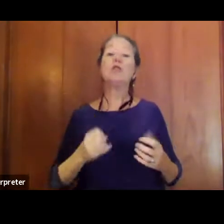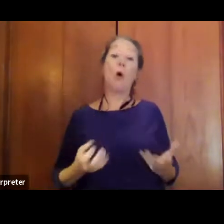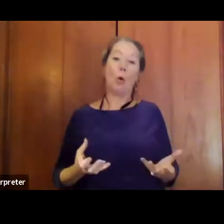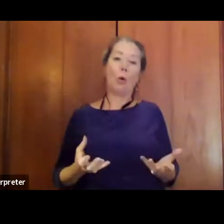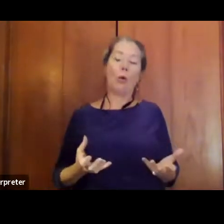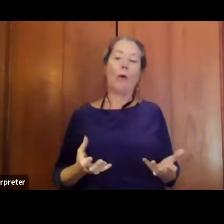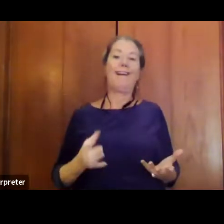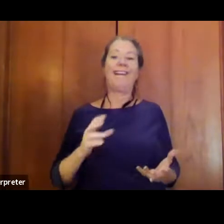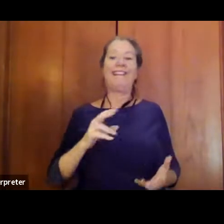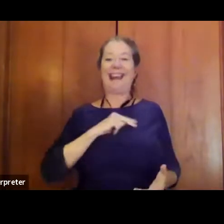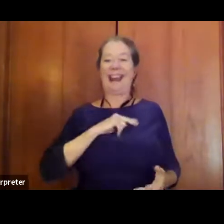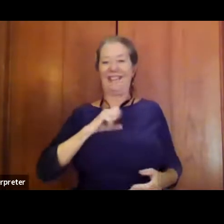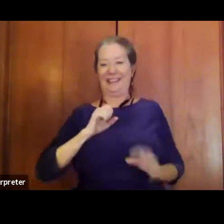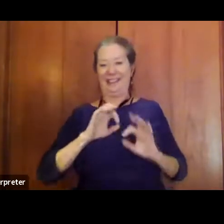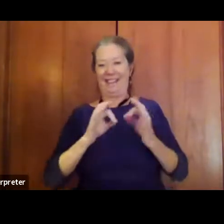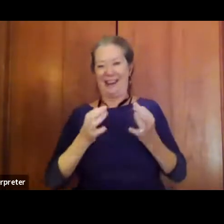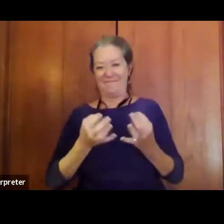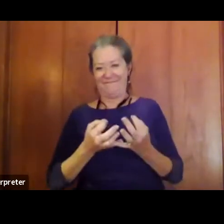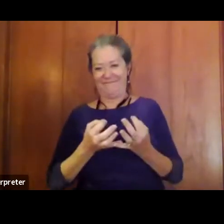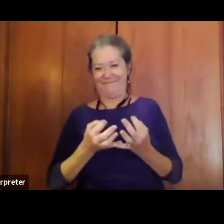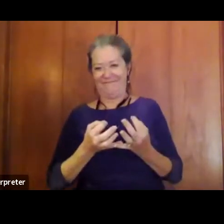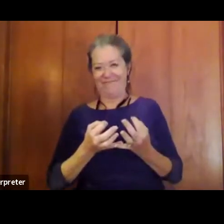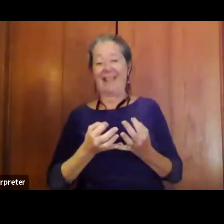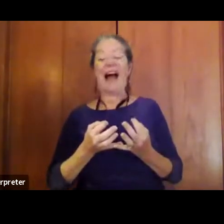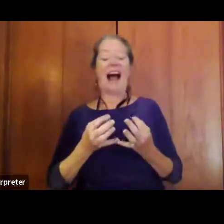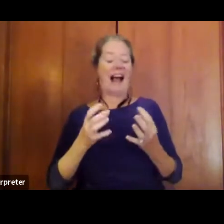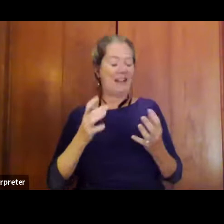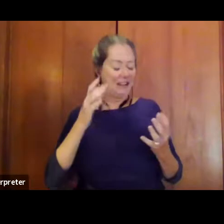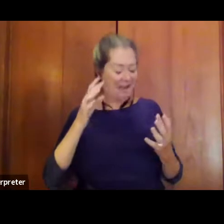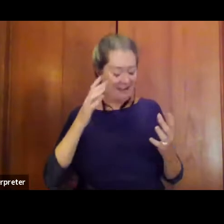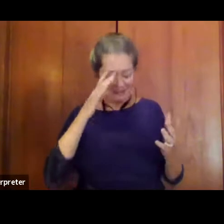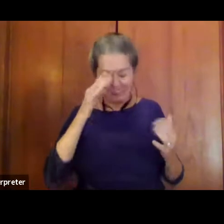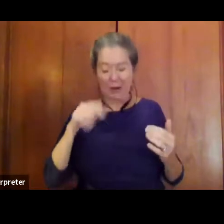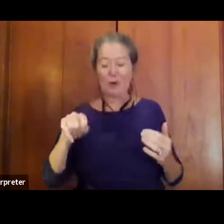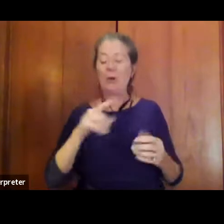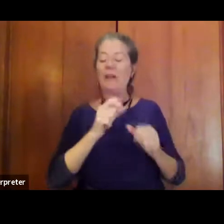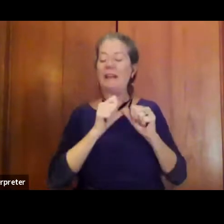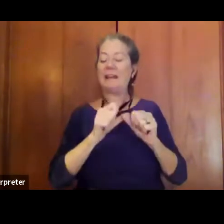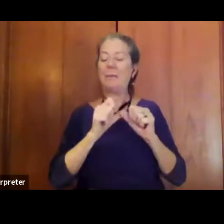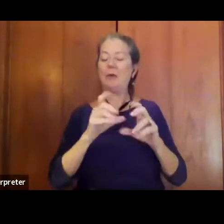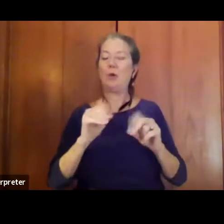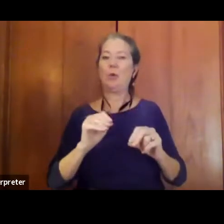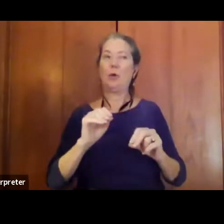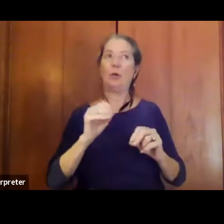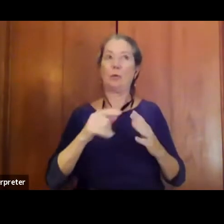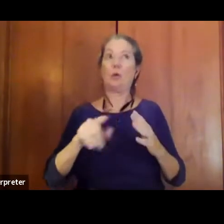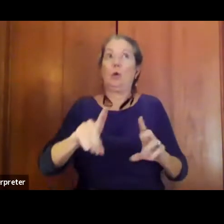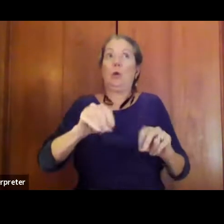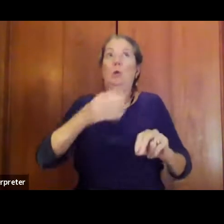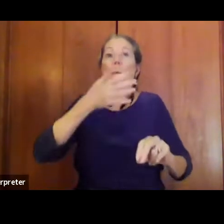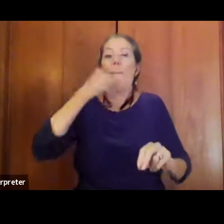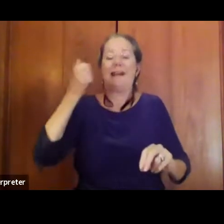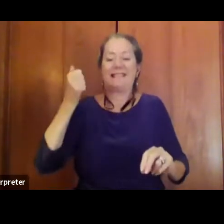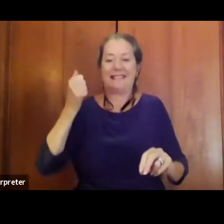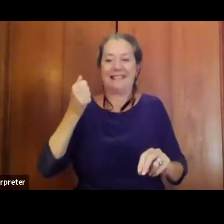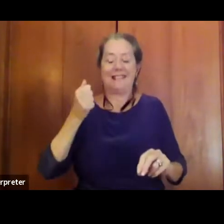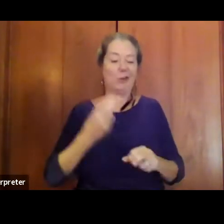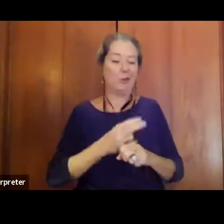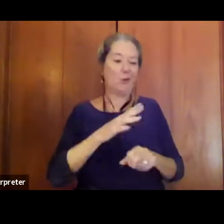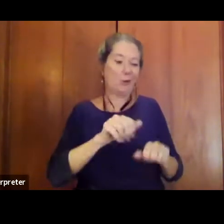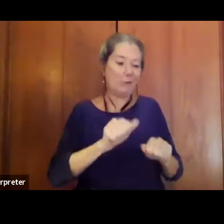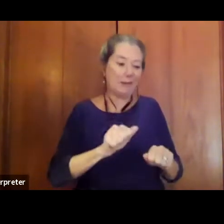family, I fully expect for you to continue to do what you do best, to use your capabilities, talents,